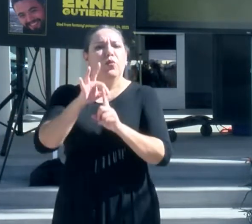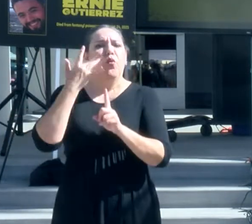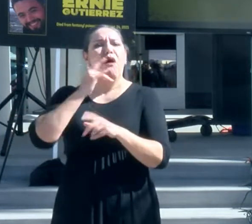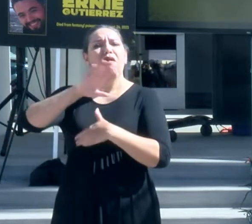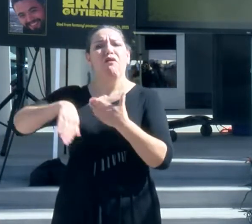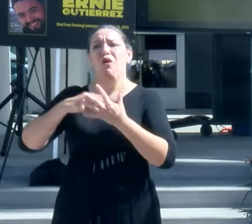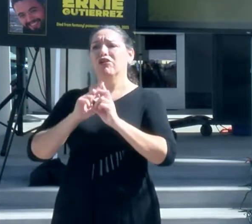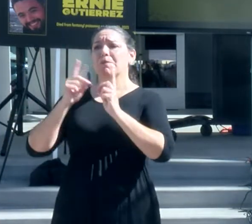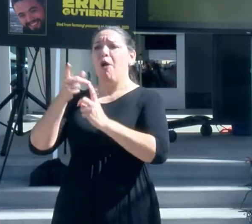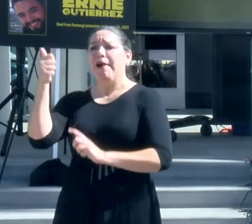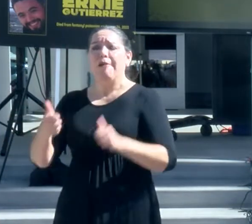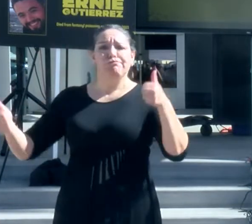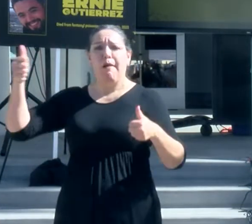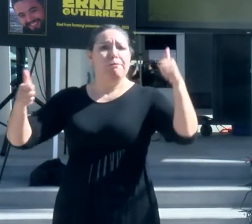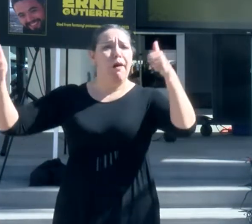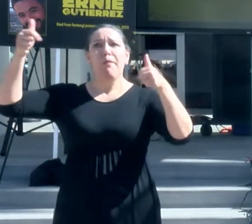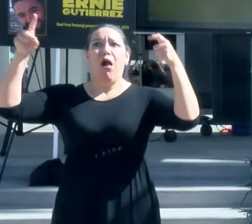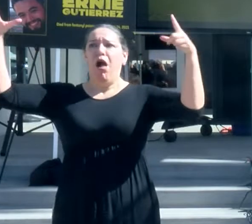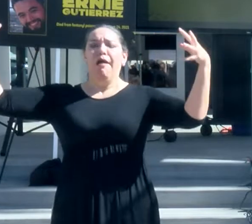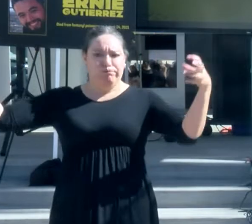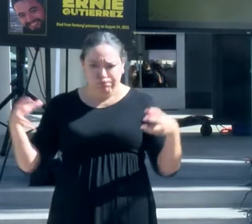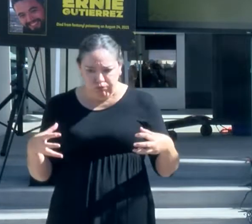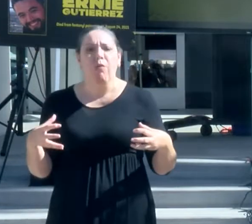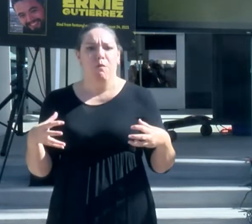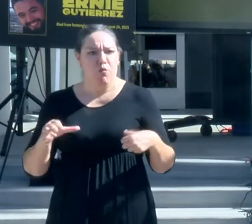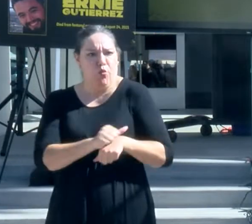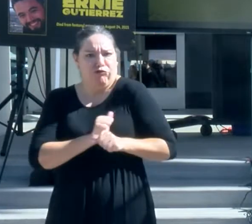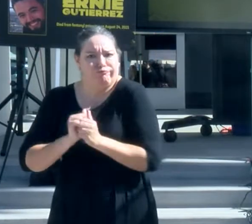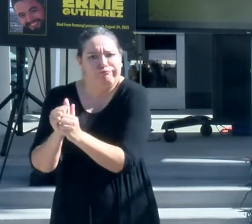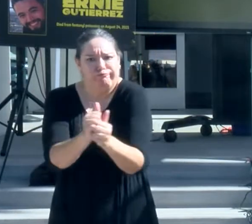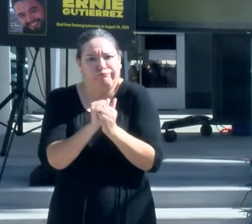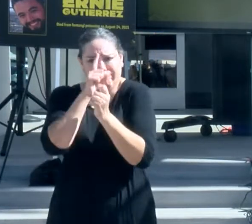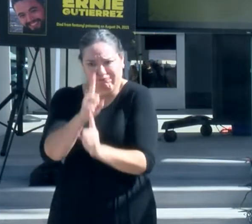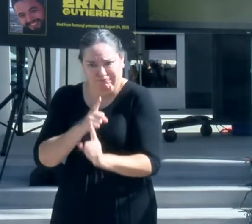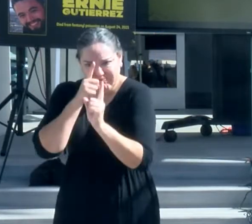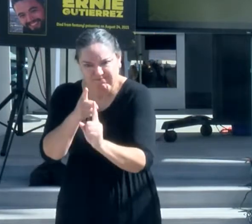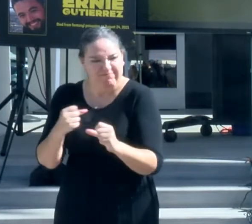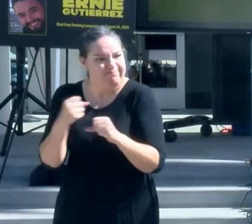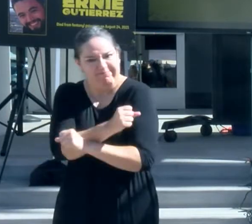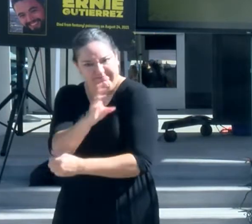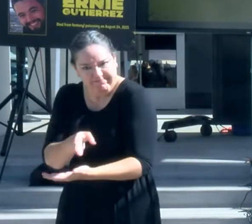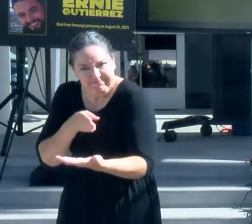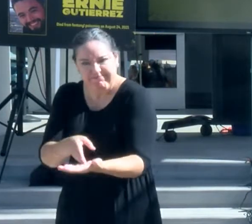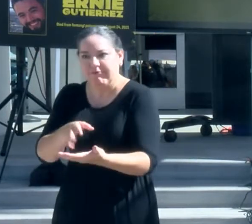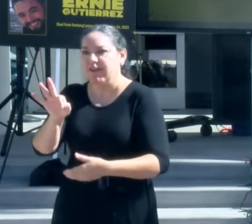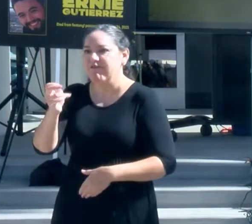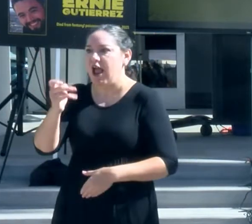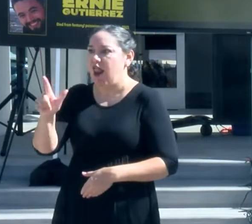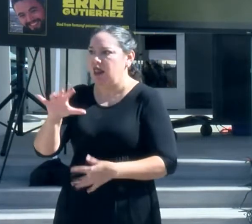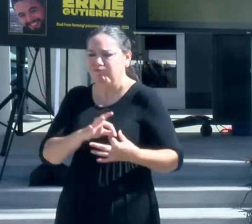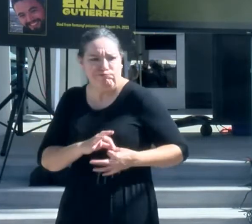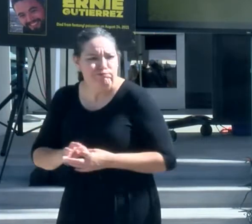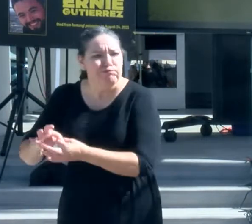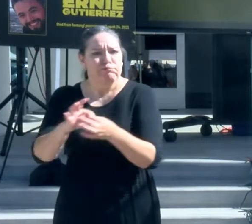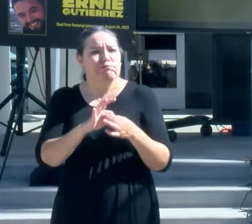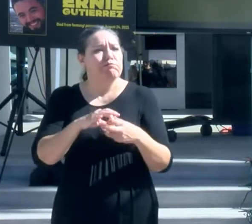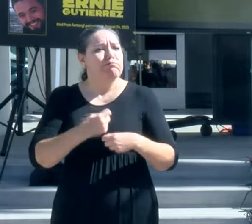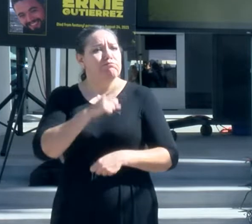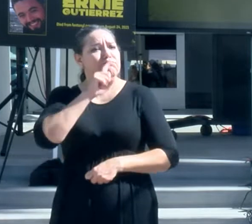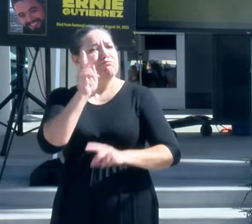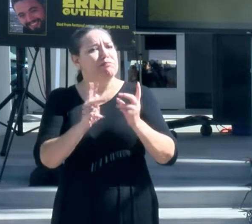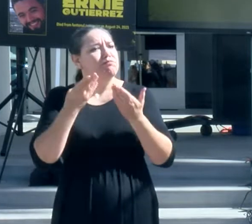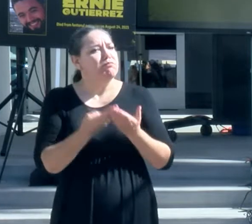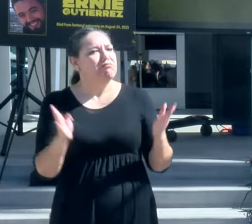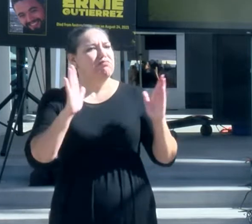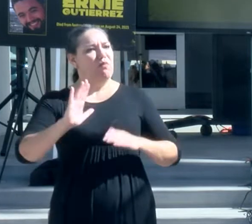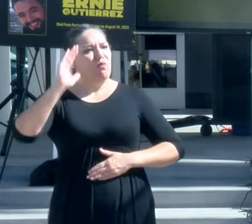heads across Riverside County to work together to combat fentanyl in our community. We are a united front, making sure that people are